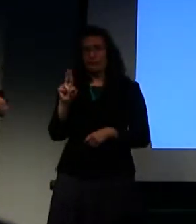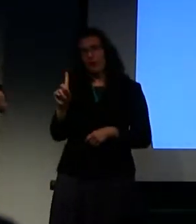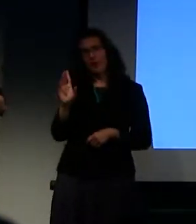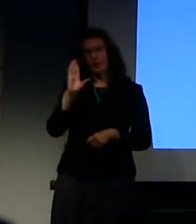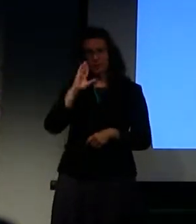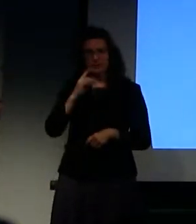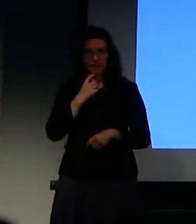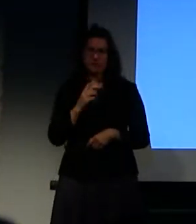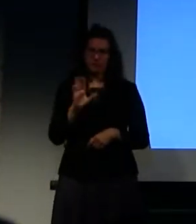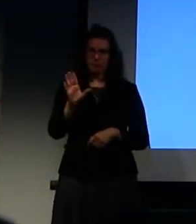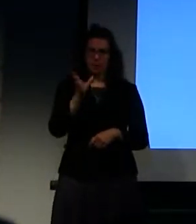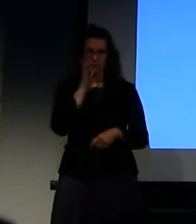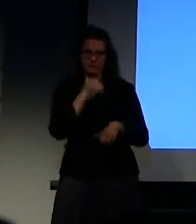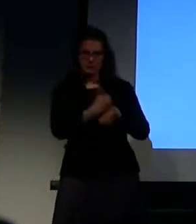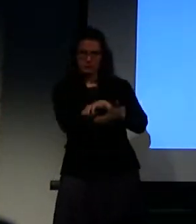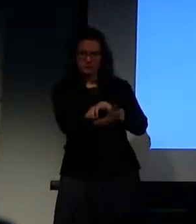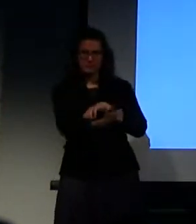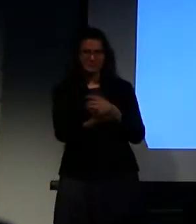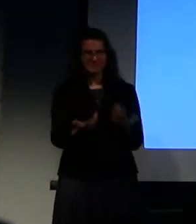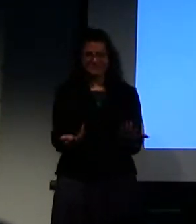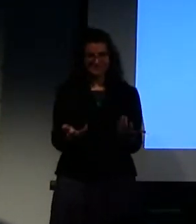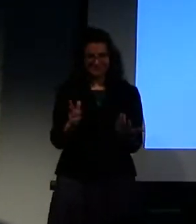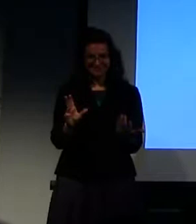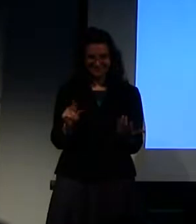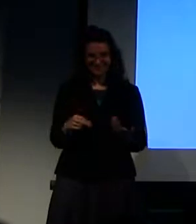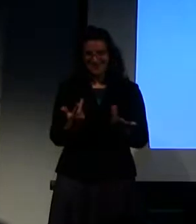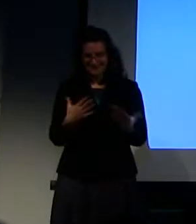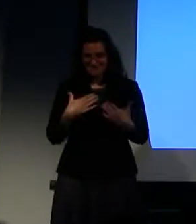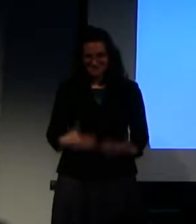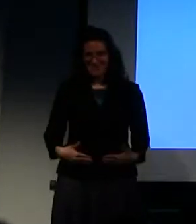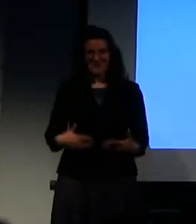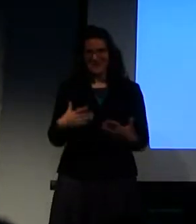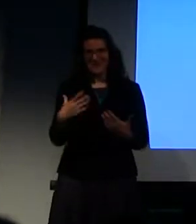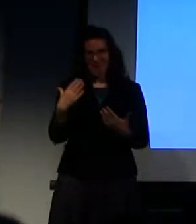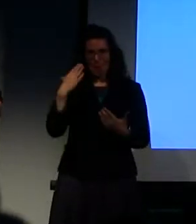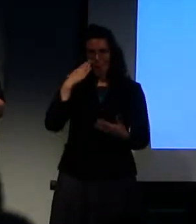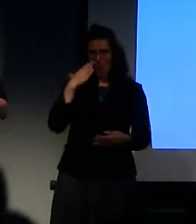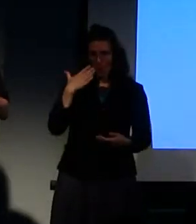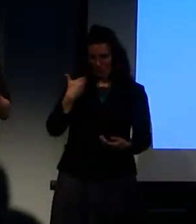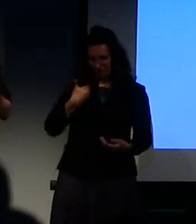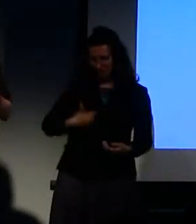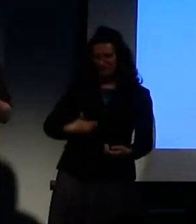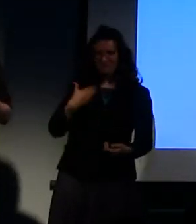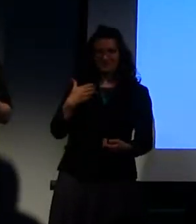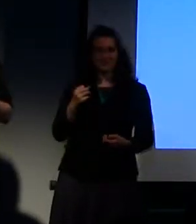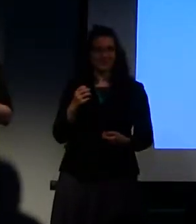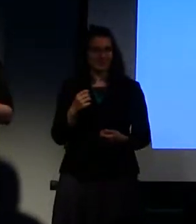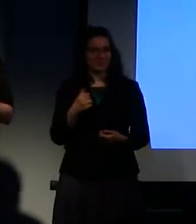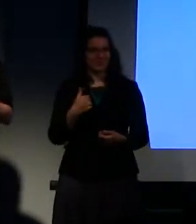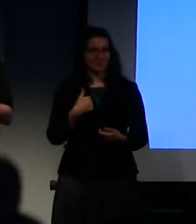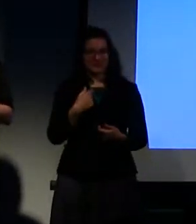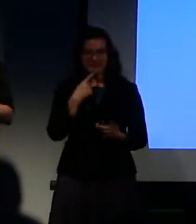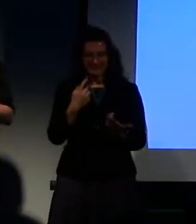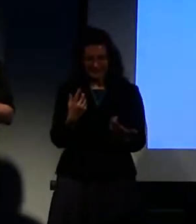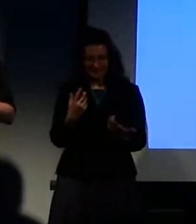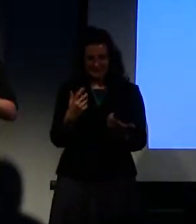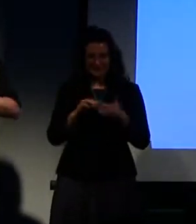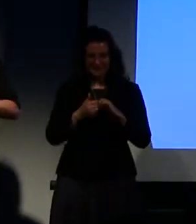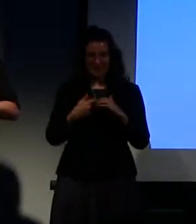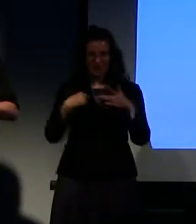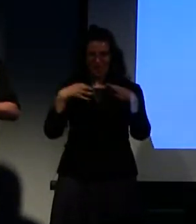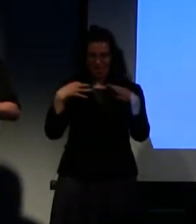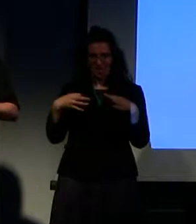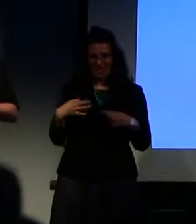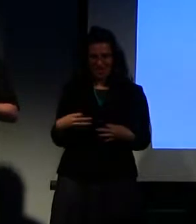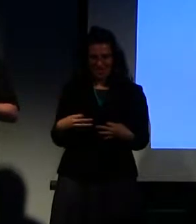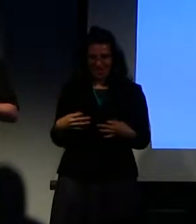on, right? Like, my body knows what it's doing. And so, as I say, okay, how do I describe this? It comes